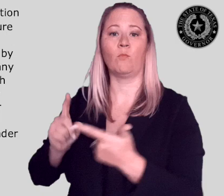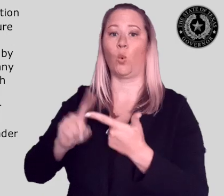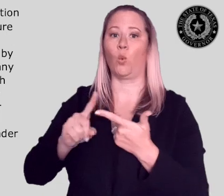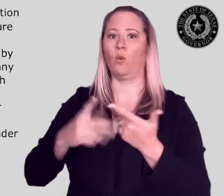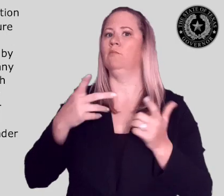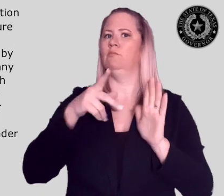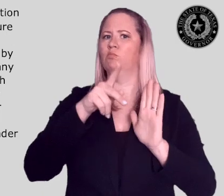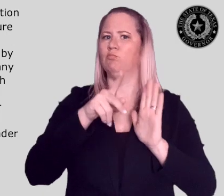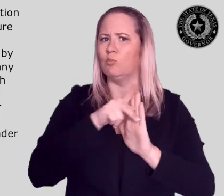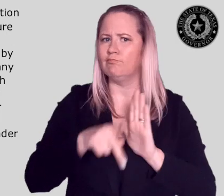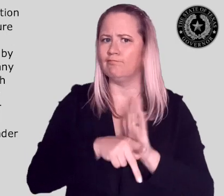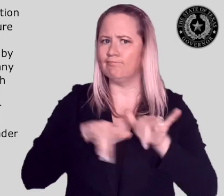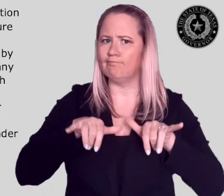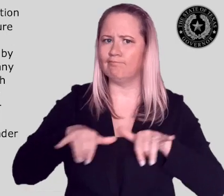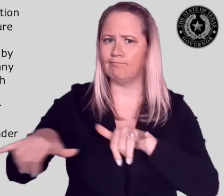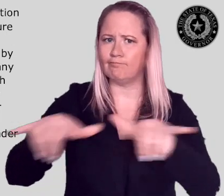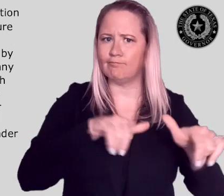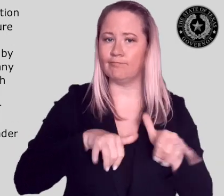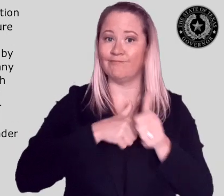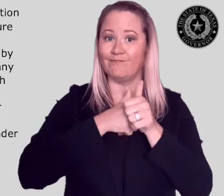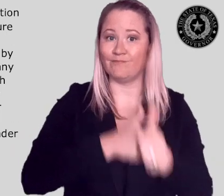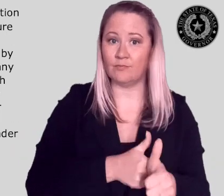ordinance adopted under the plan.